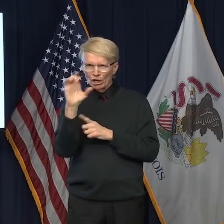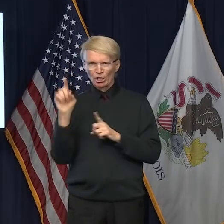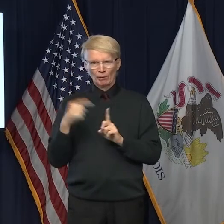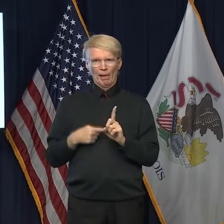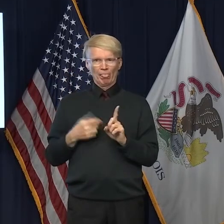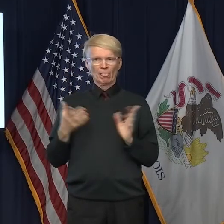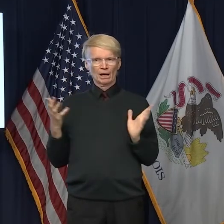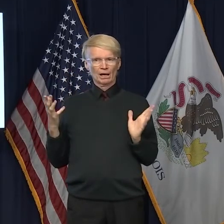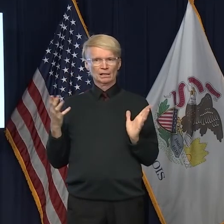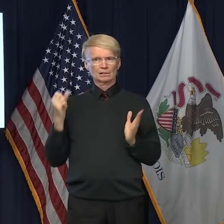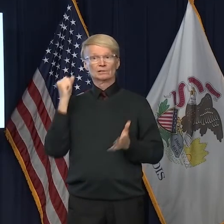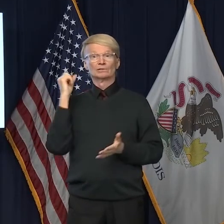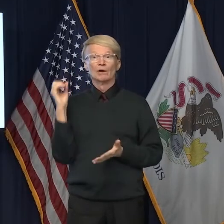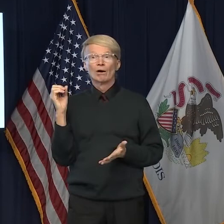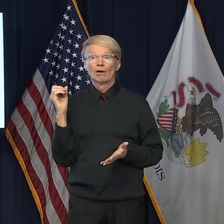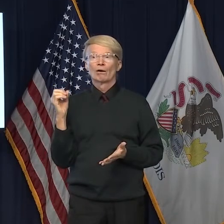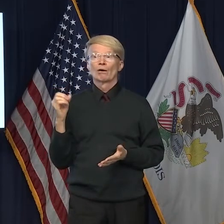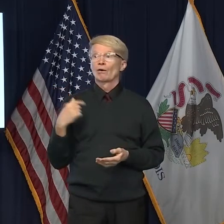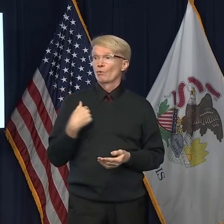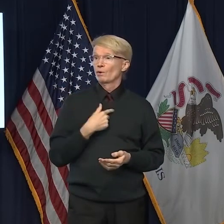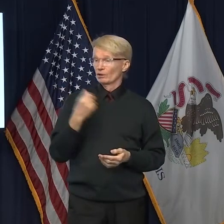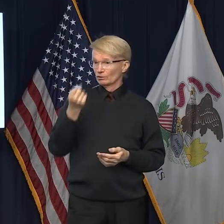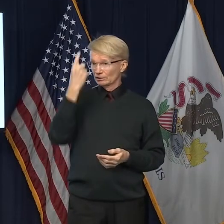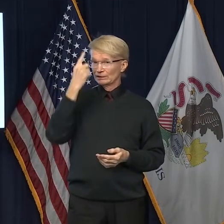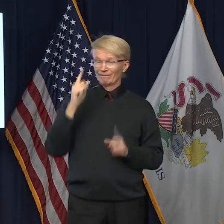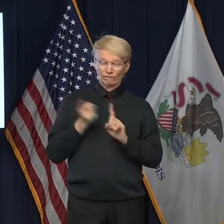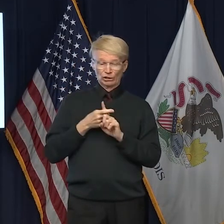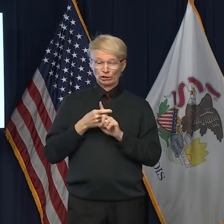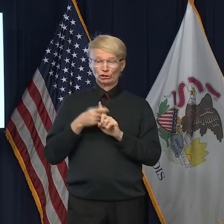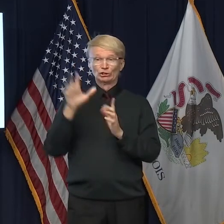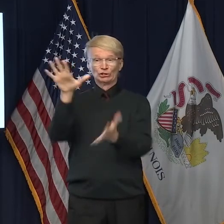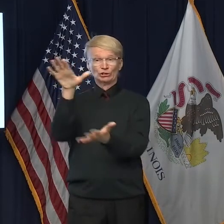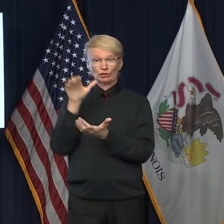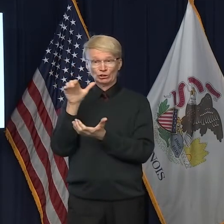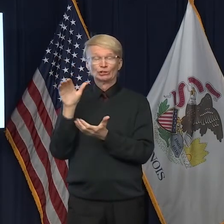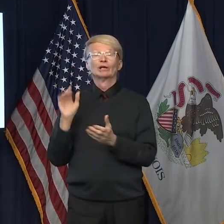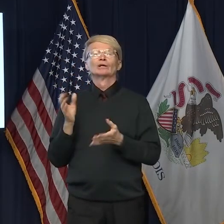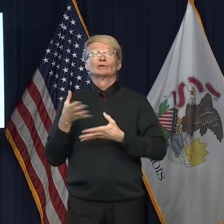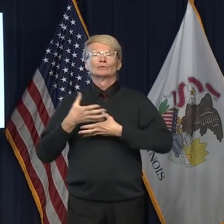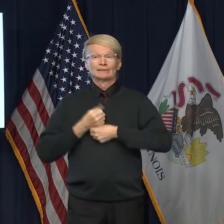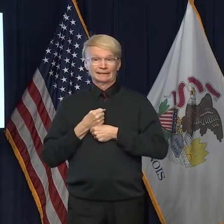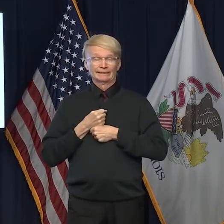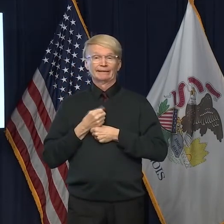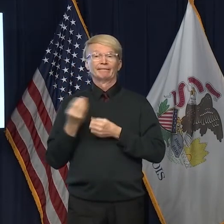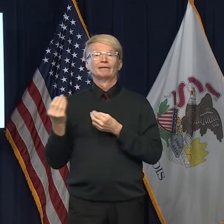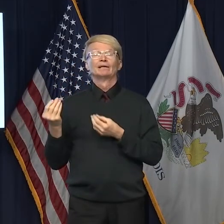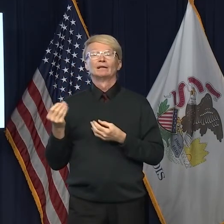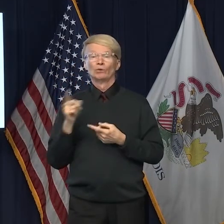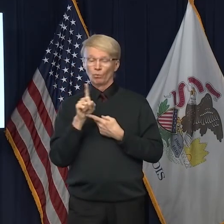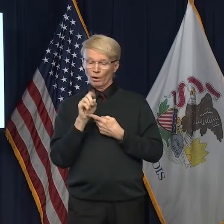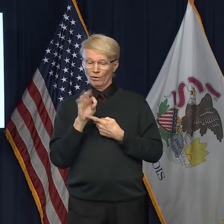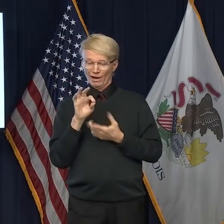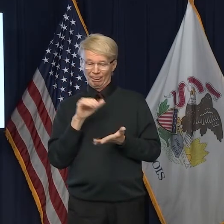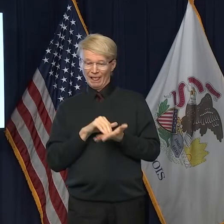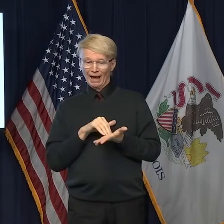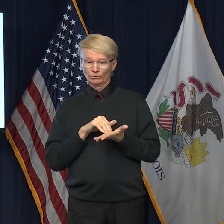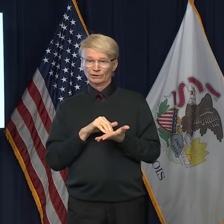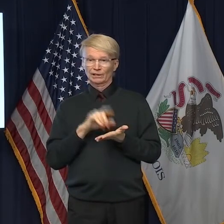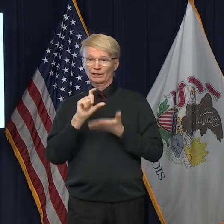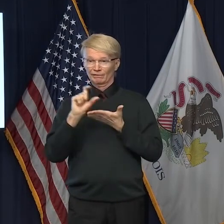is understood to be the smallest first delivery, the